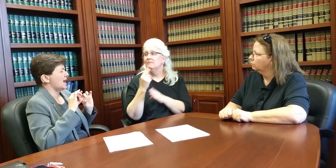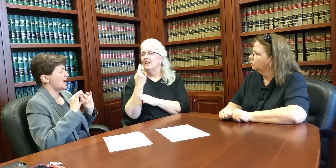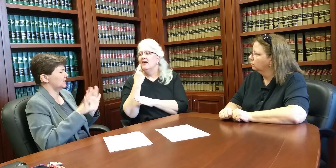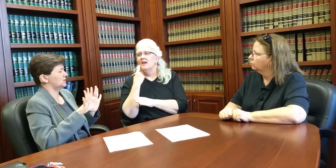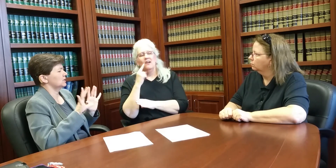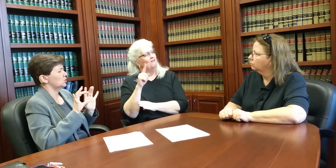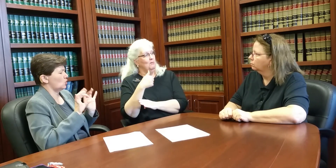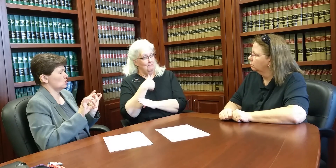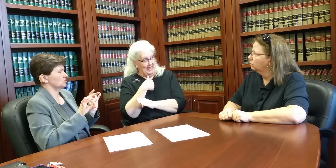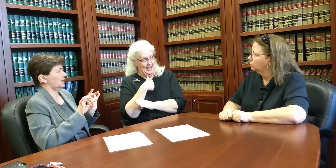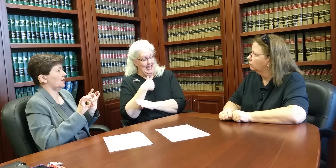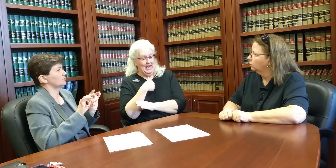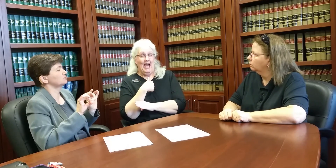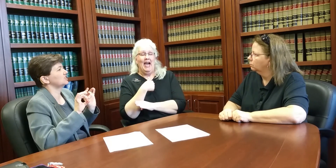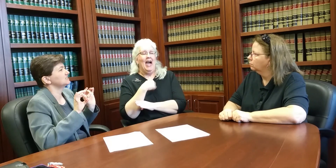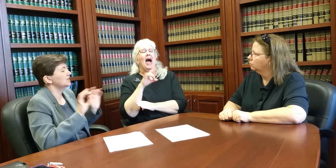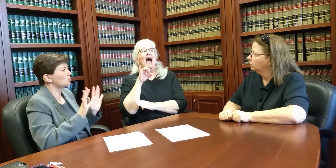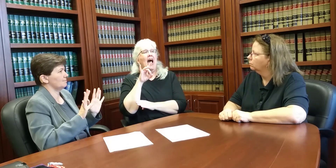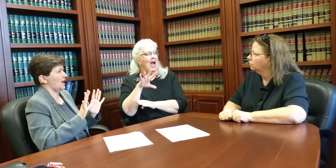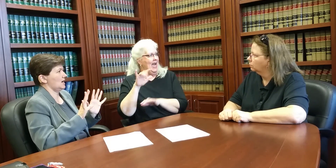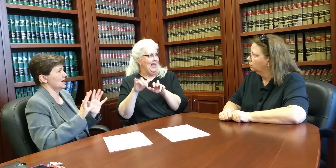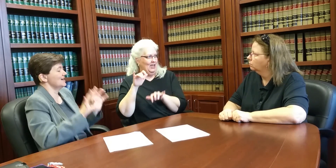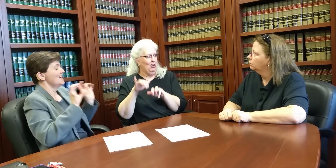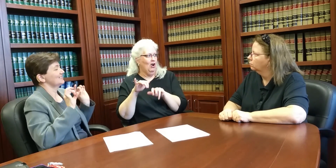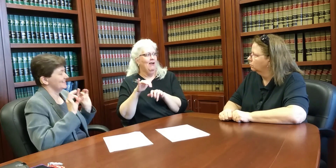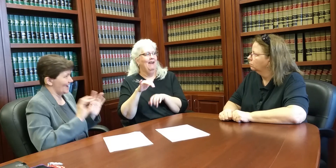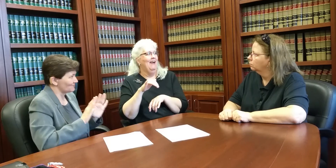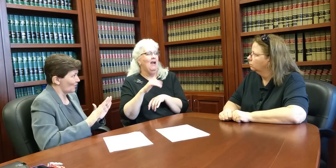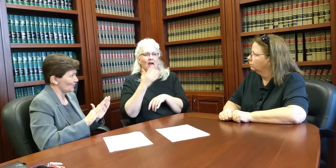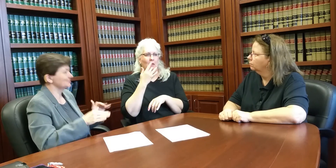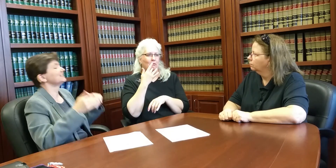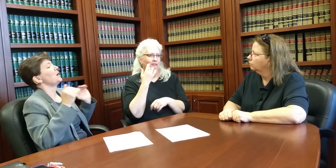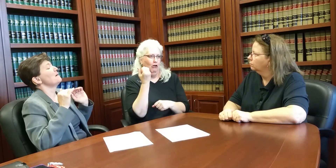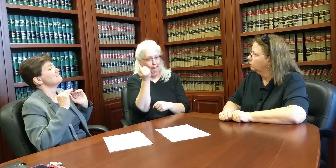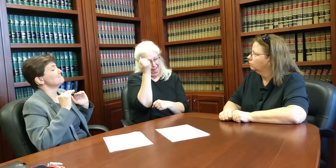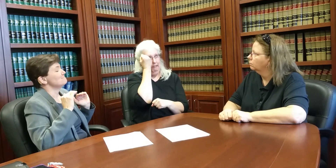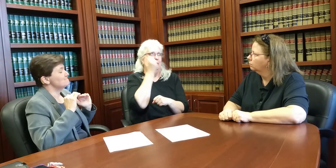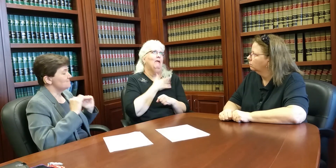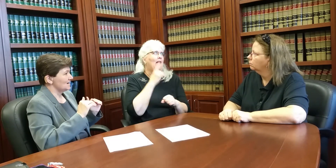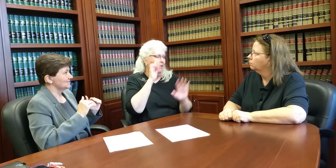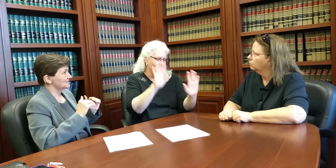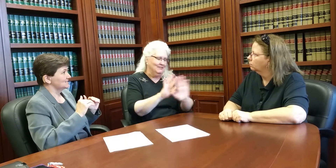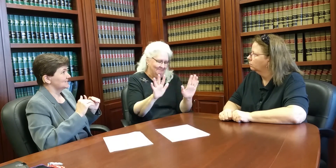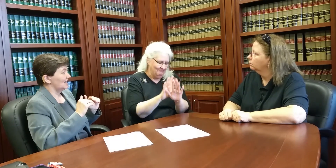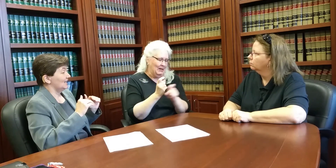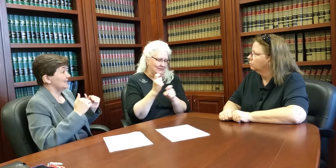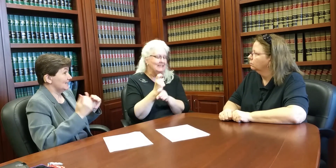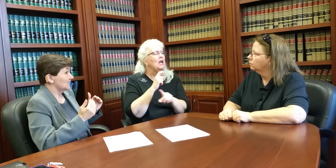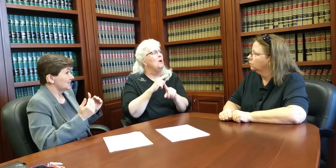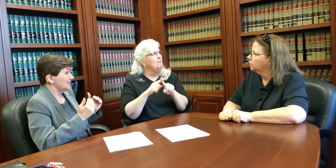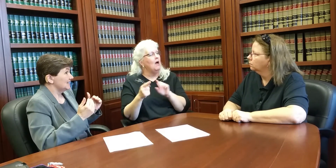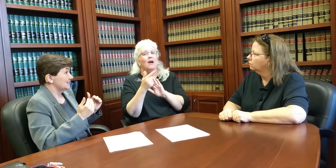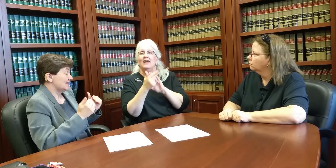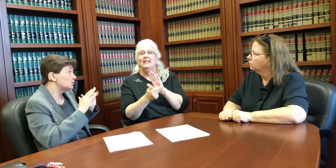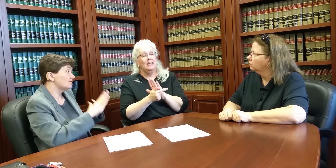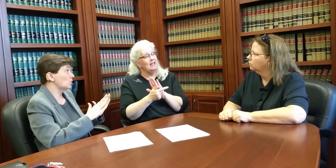hate cards, I'd rather stick a needle in my eye than have a card. But legally, they could force